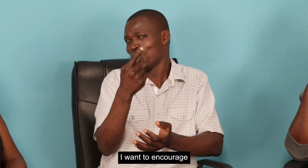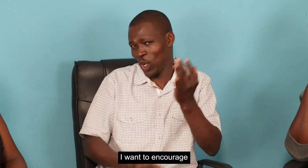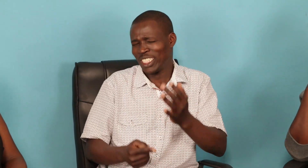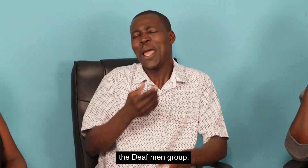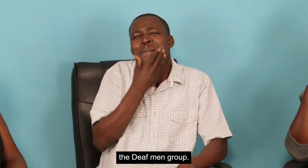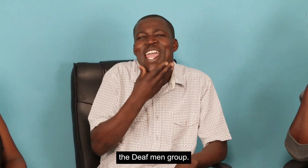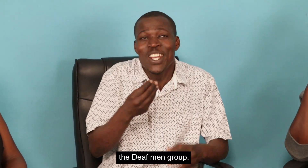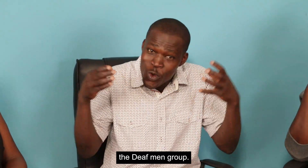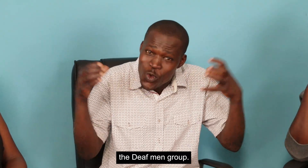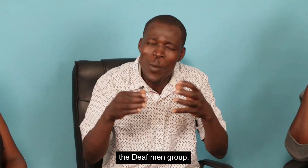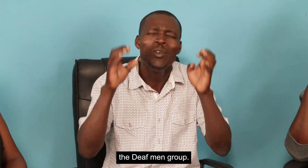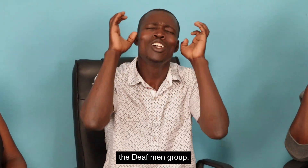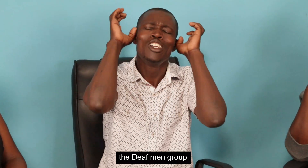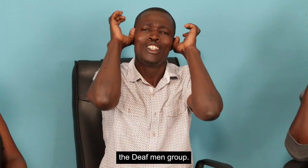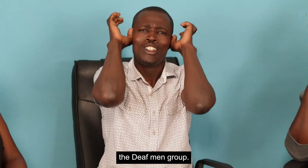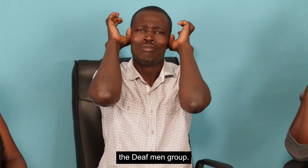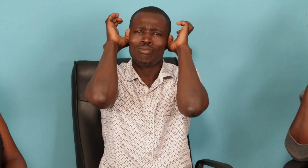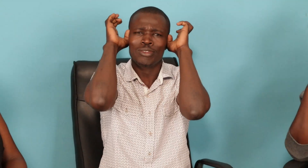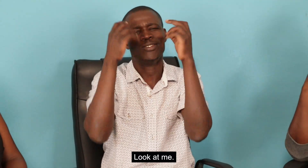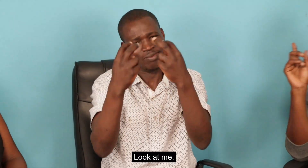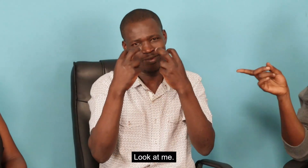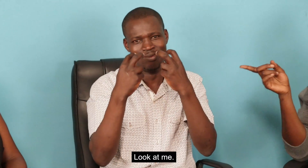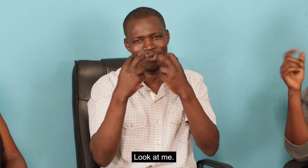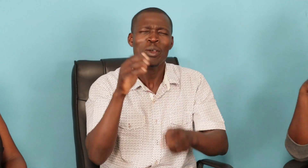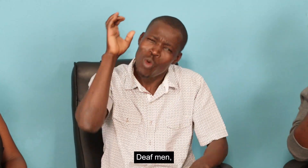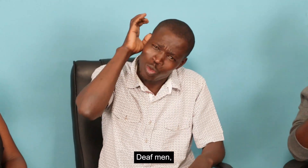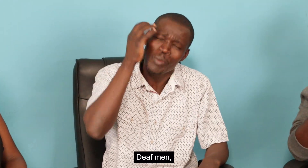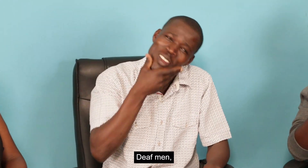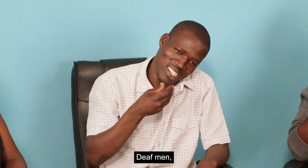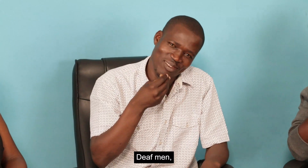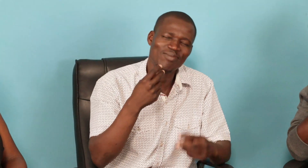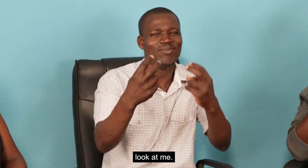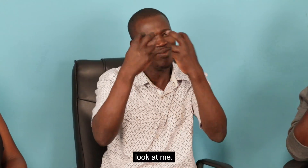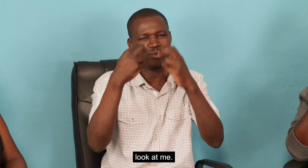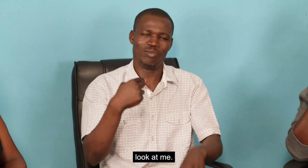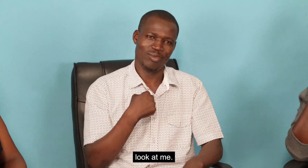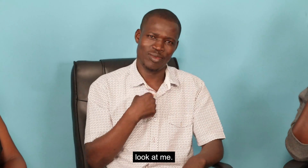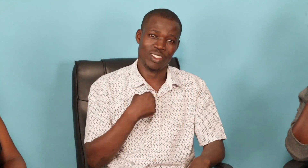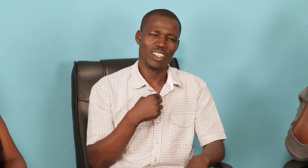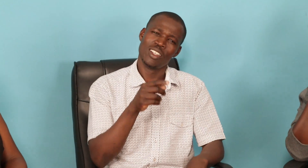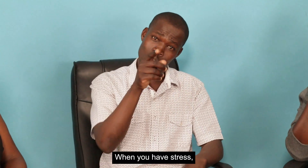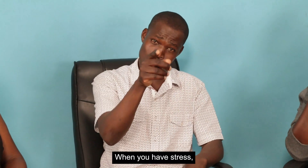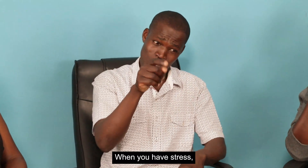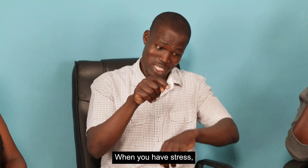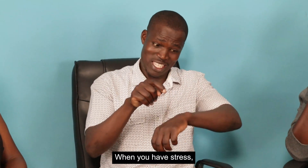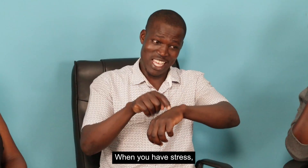I just encourage you, men, especially the men group, the deaf men group. Look at me, men group. Look at me, the deaf